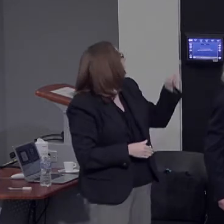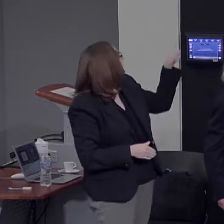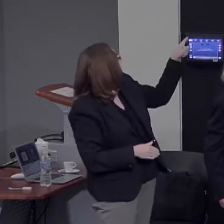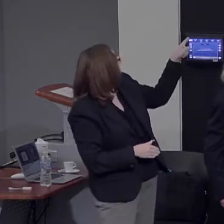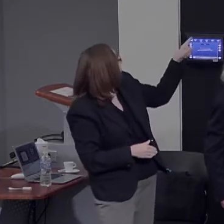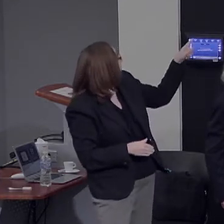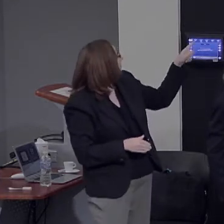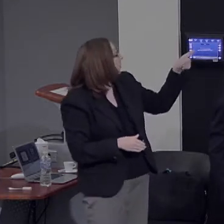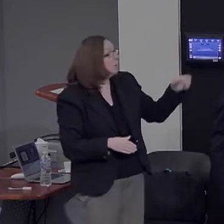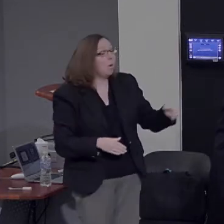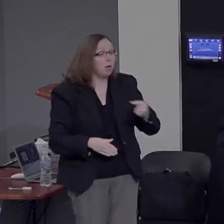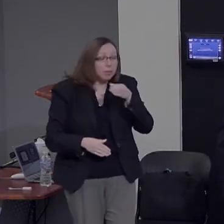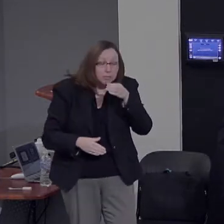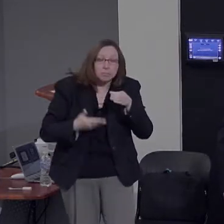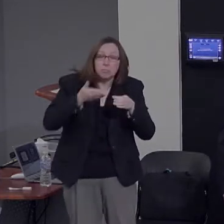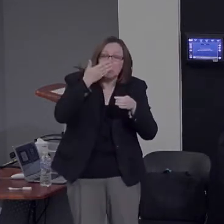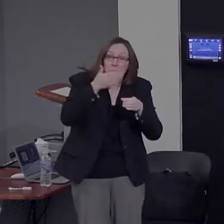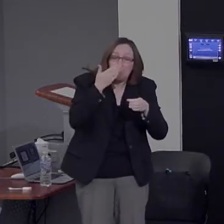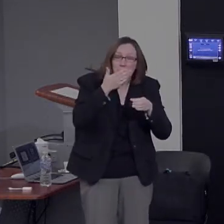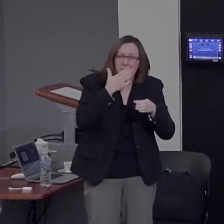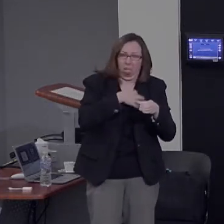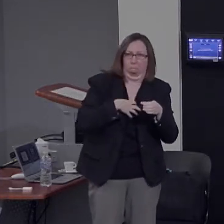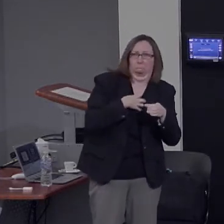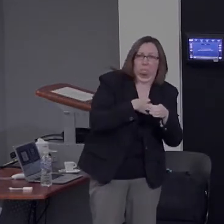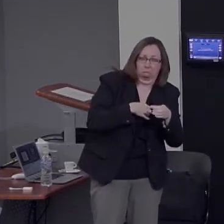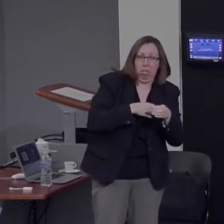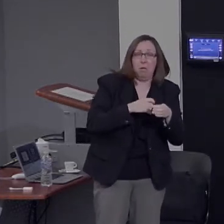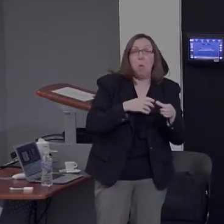disgusting or pleasant or neutral.